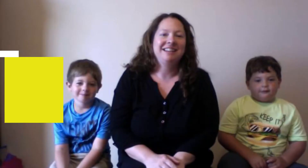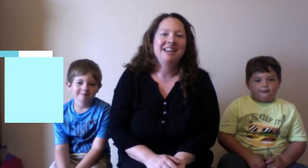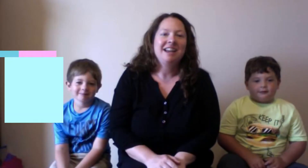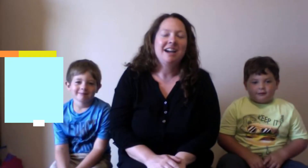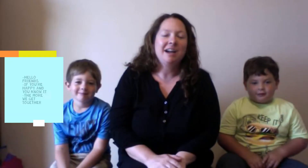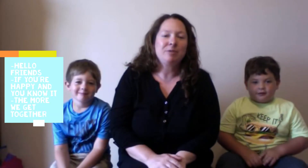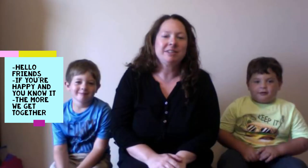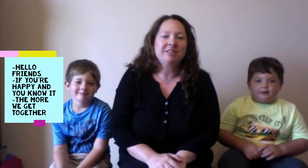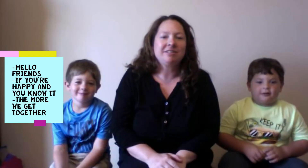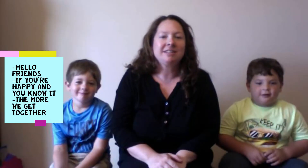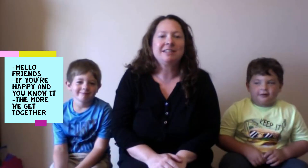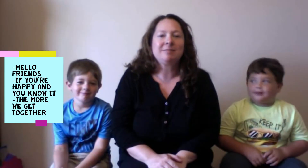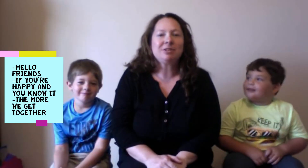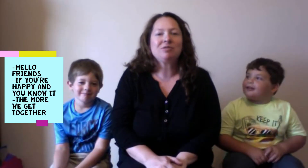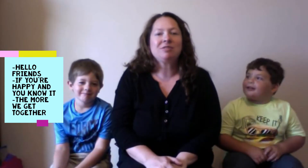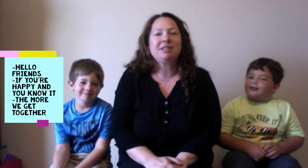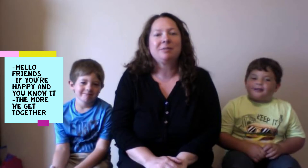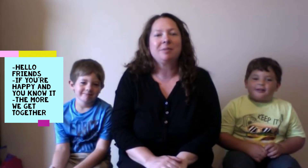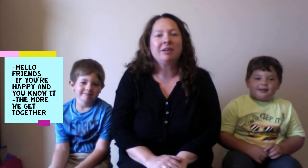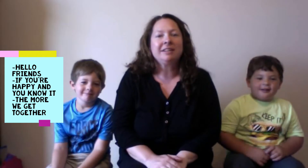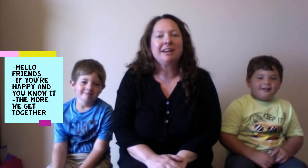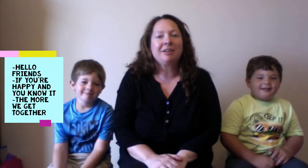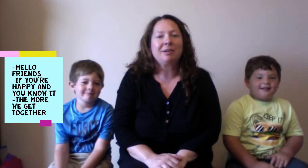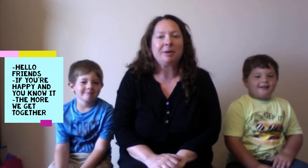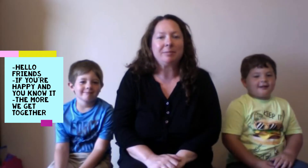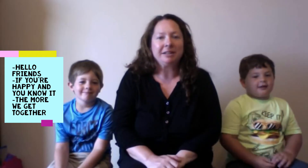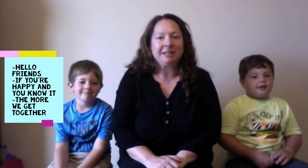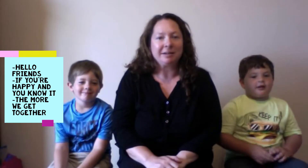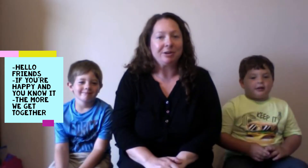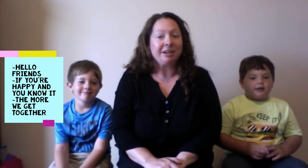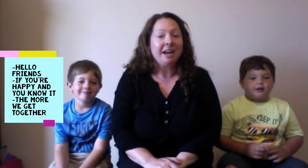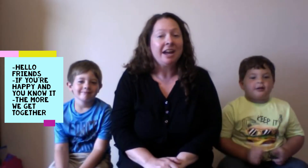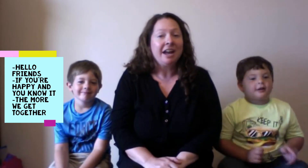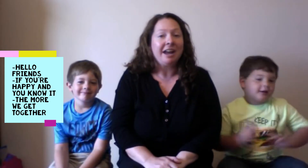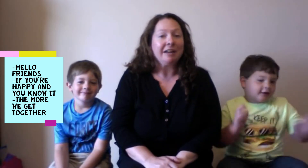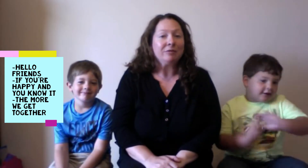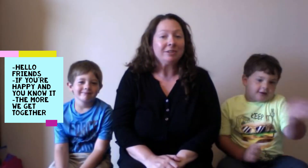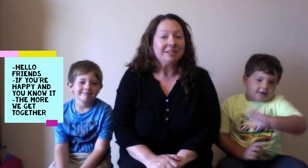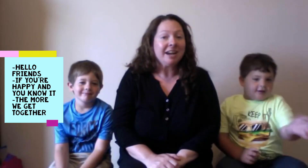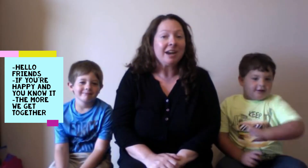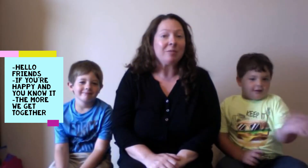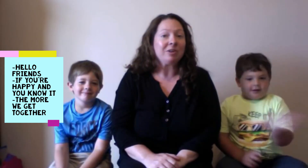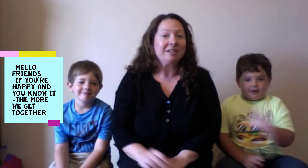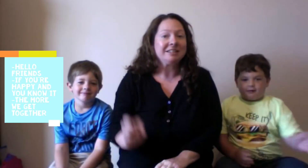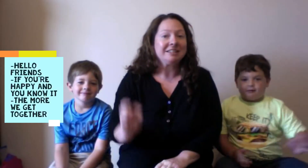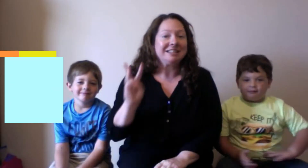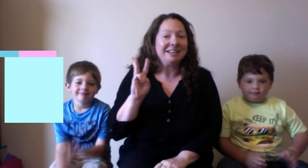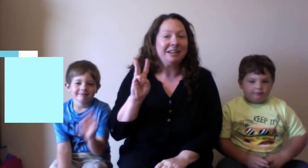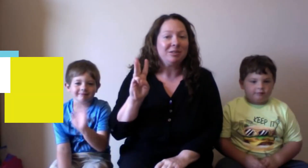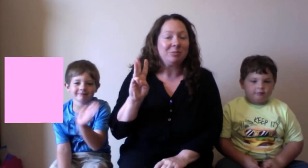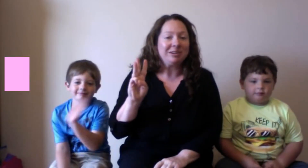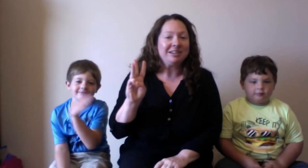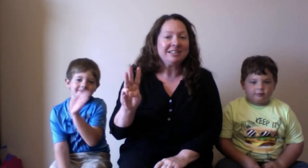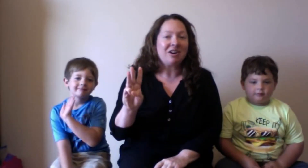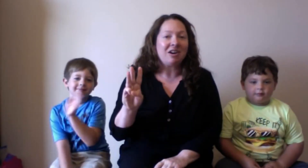Hi boys and girls! It's Mission Race from the Huntley Area Public Library. And for today we're going to sing three songs